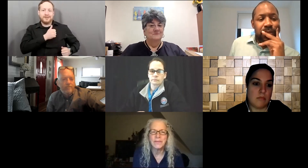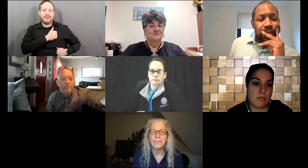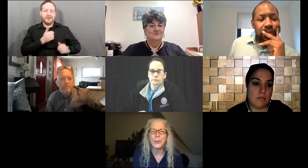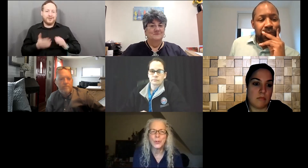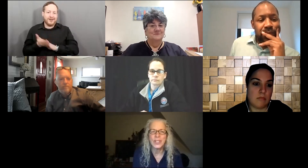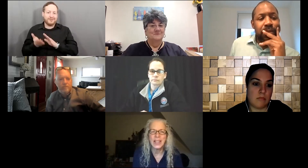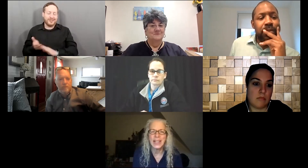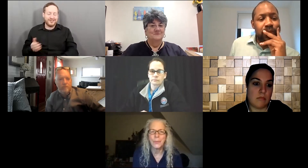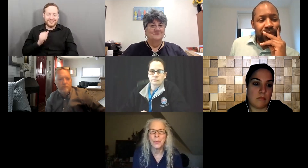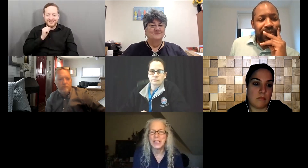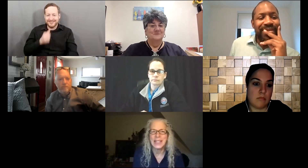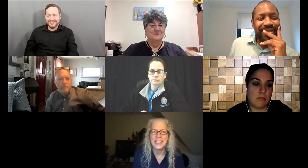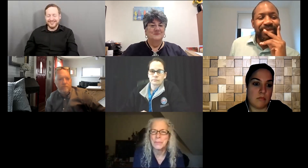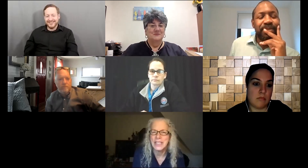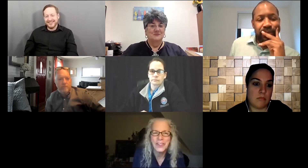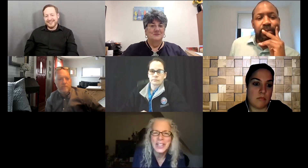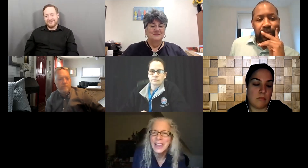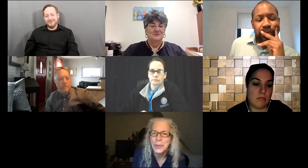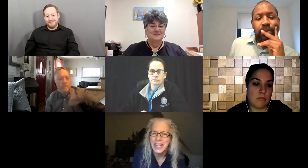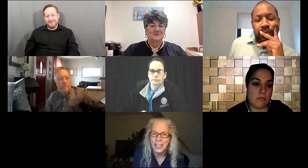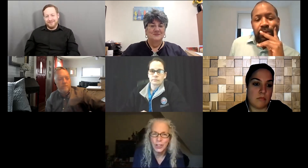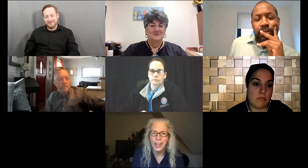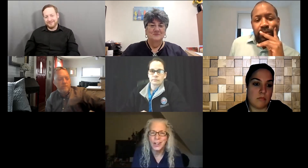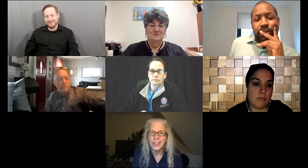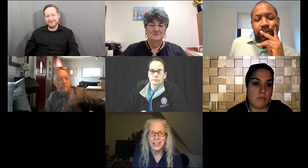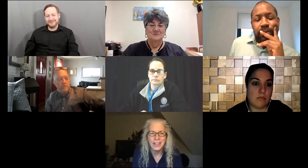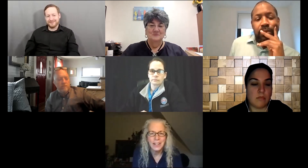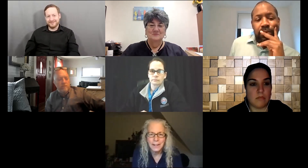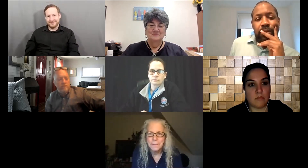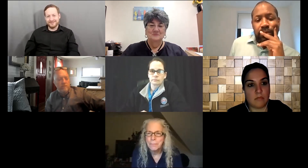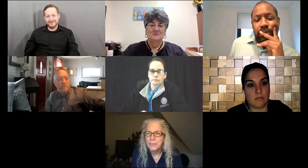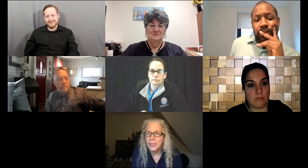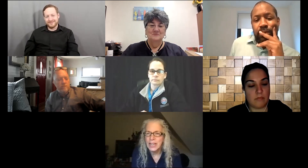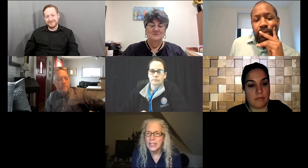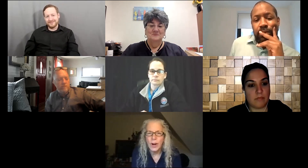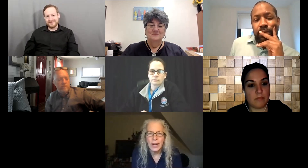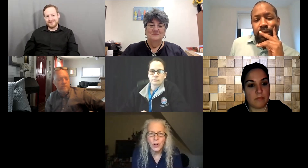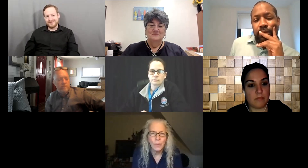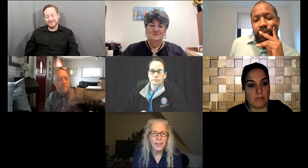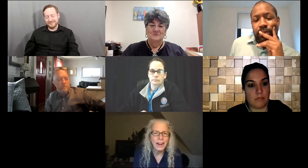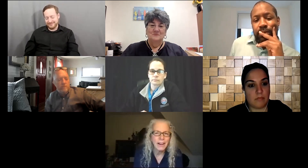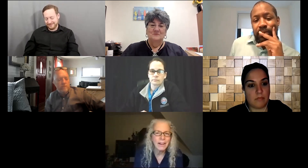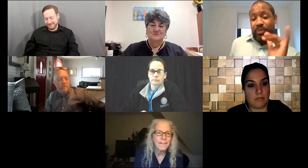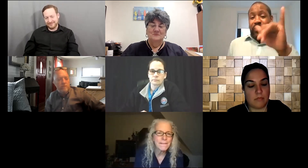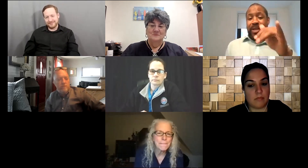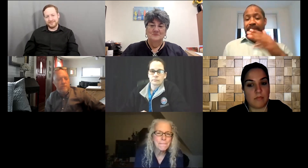COVID boosters like. It won't be like this military thing with the National Guard there for the next round,